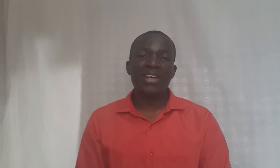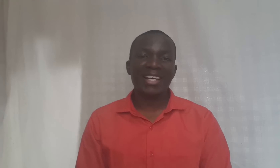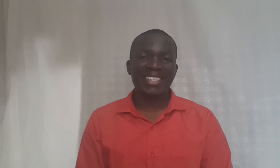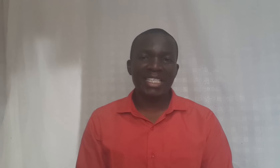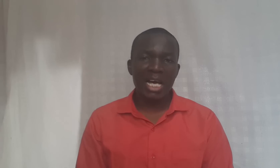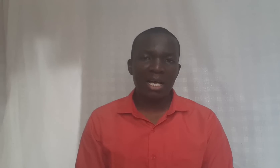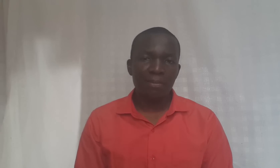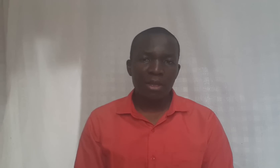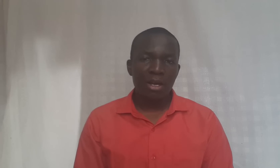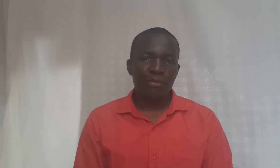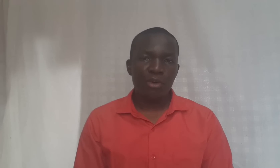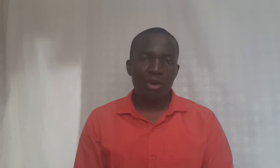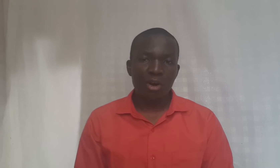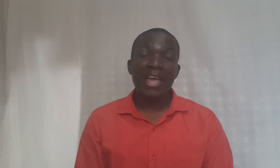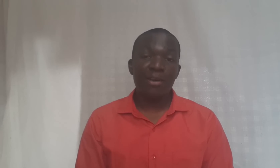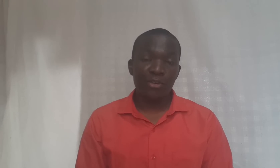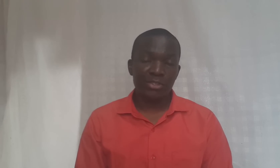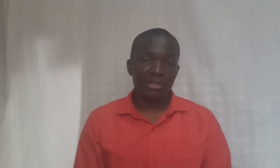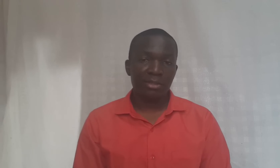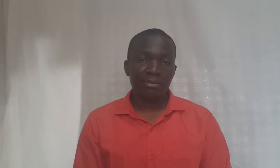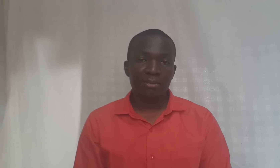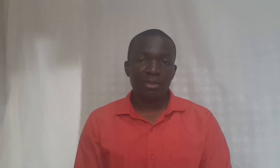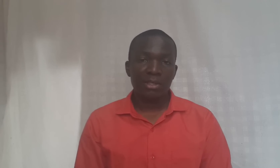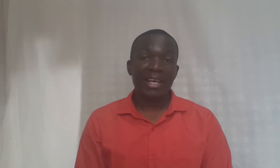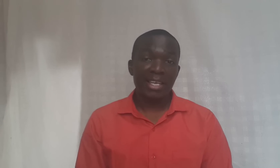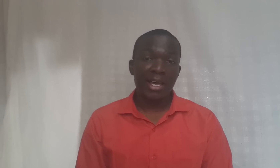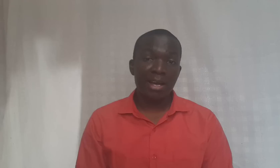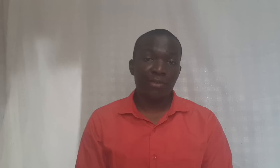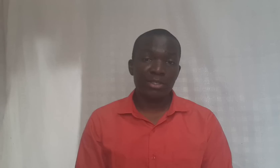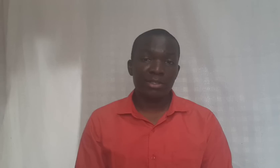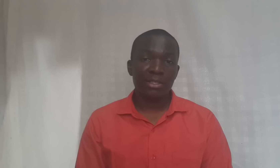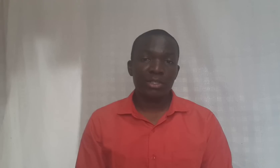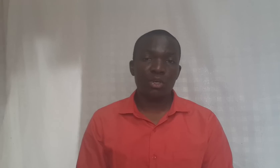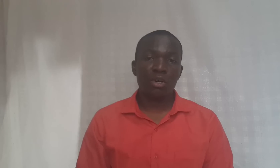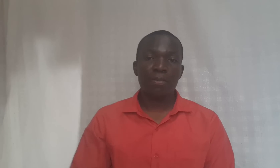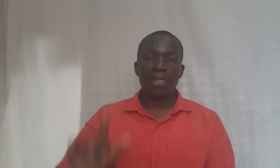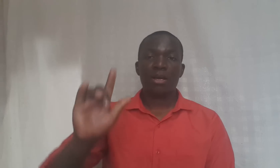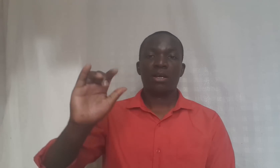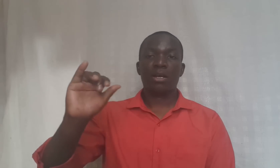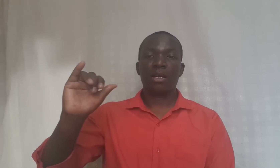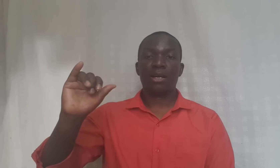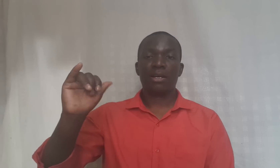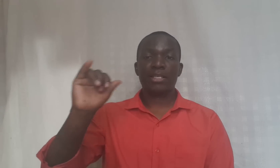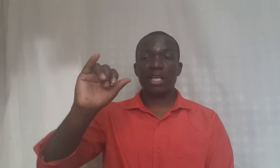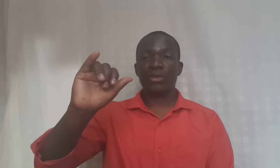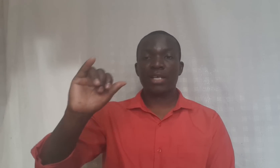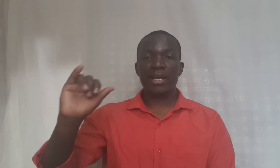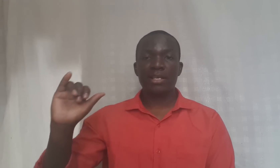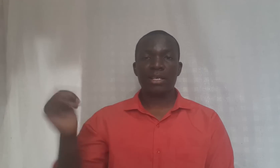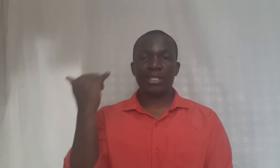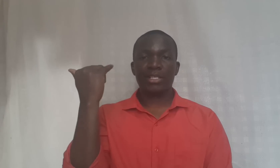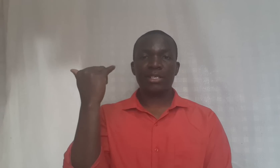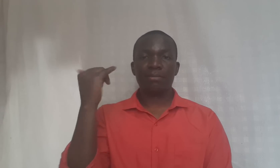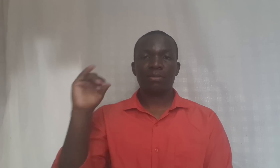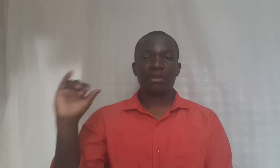a center for Air Force, the Kenya Air Force. So this is how we sign Eastleigh.